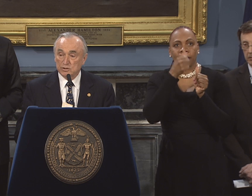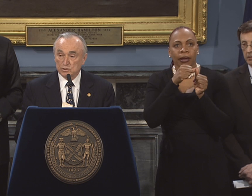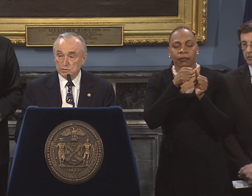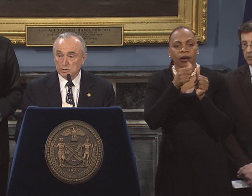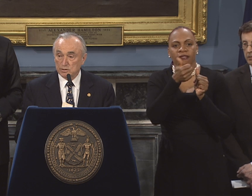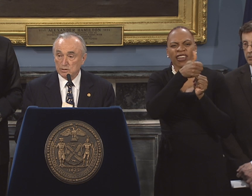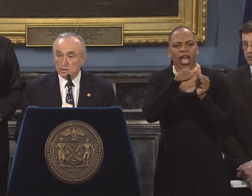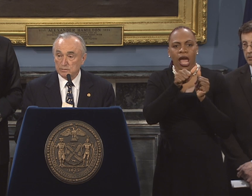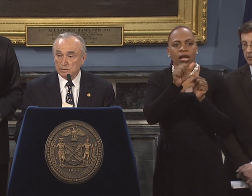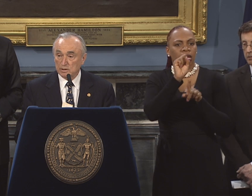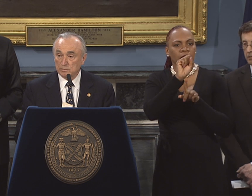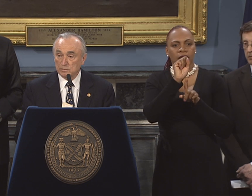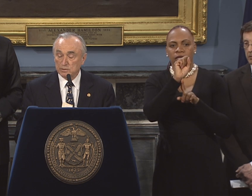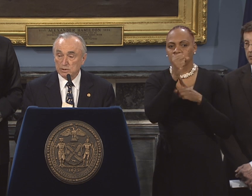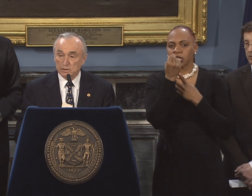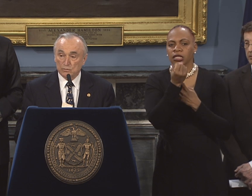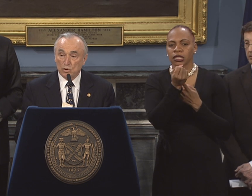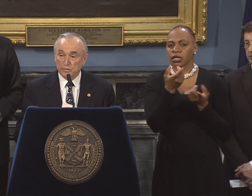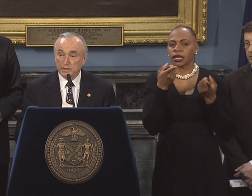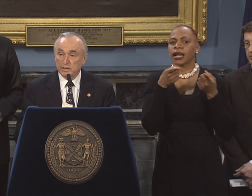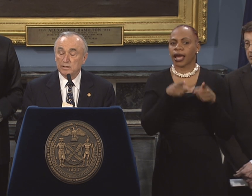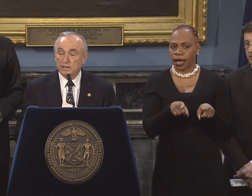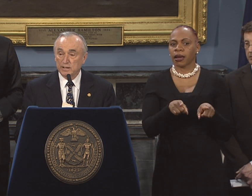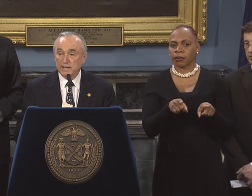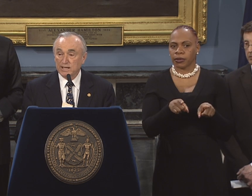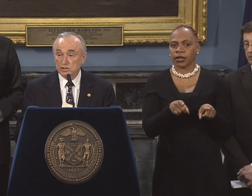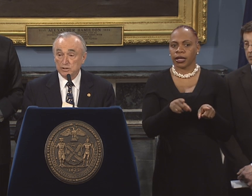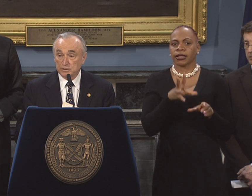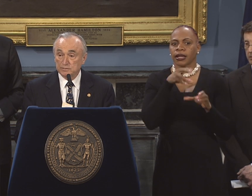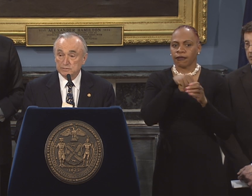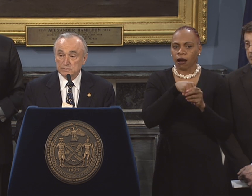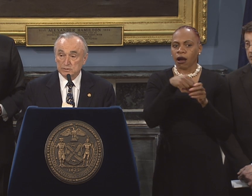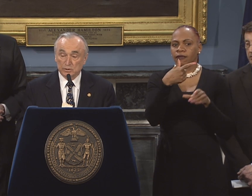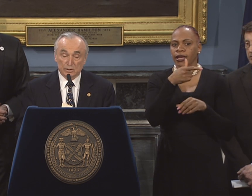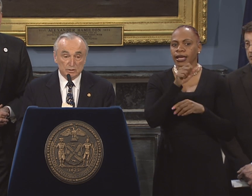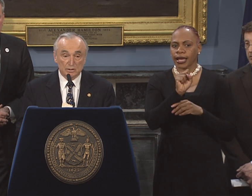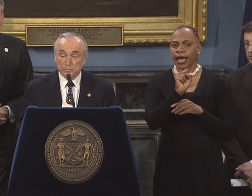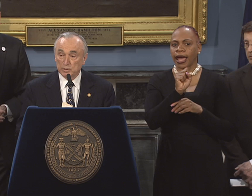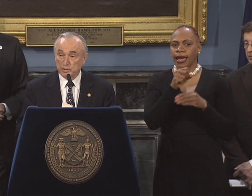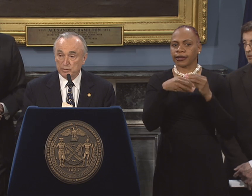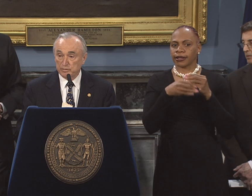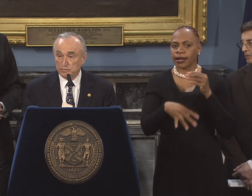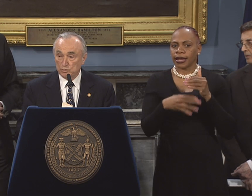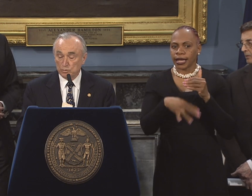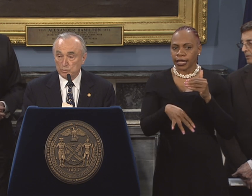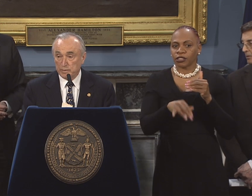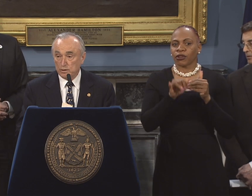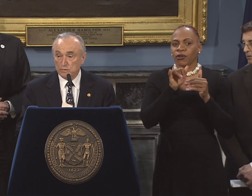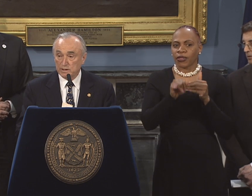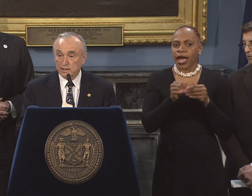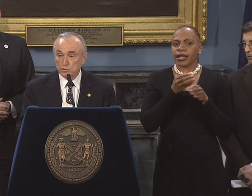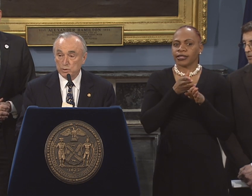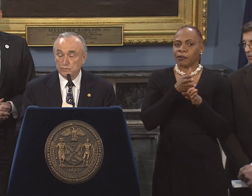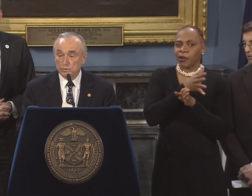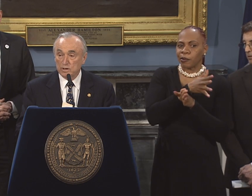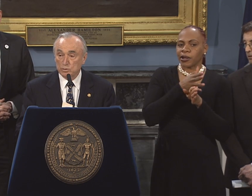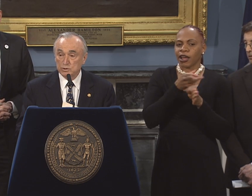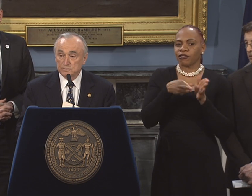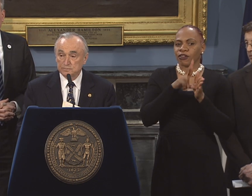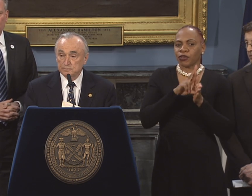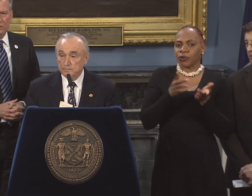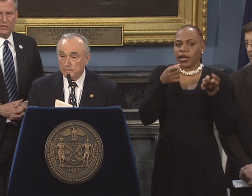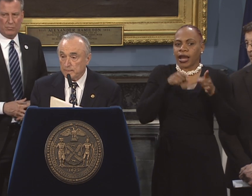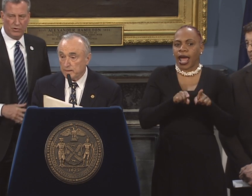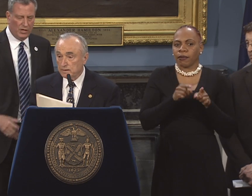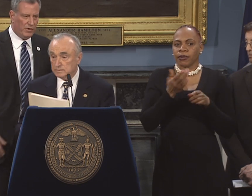any such incident, particularly involving a gas leak. So that's the preliminary review that we've made over the last 24 hours.